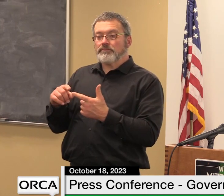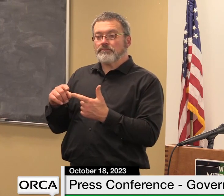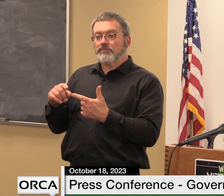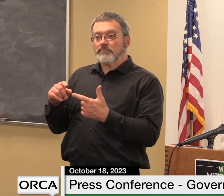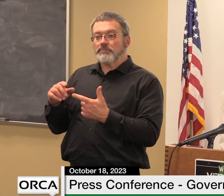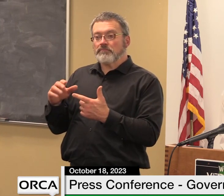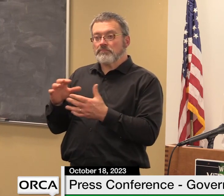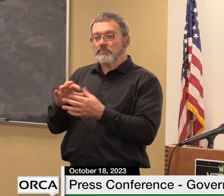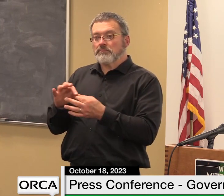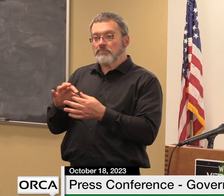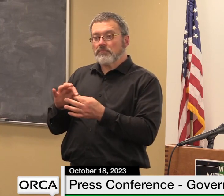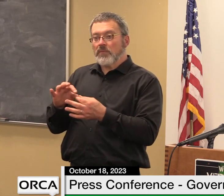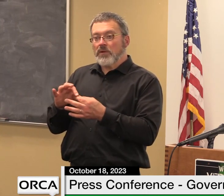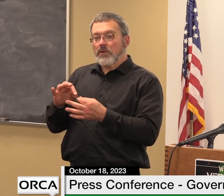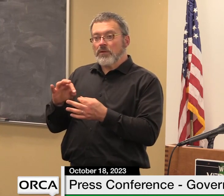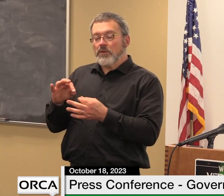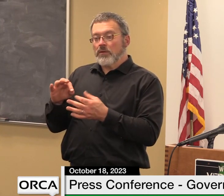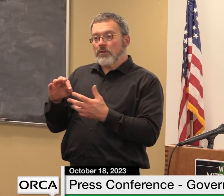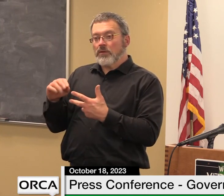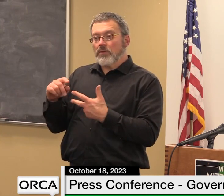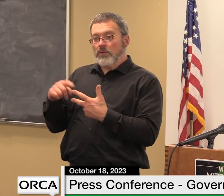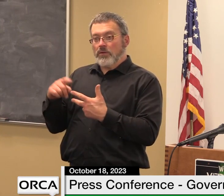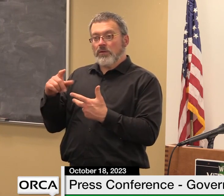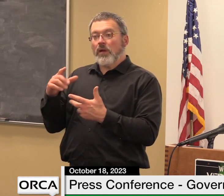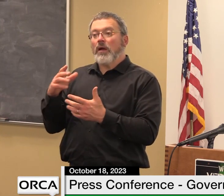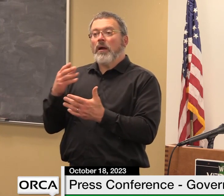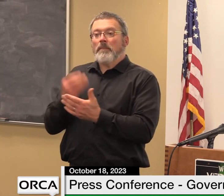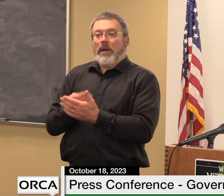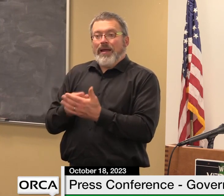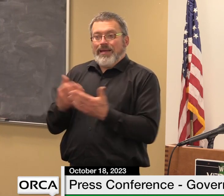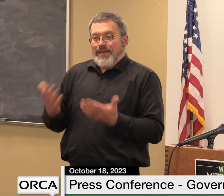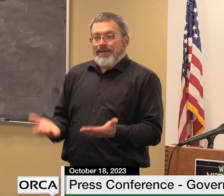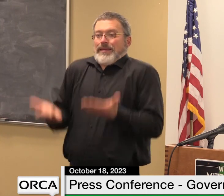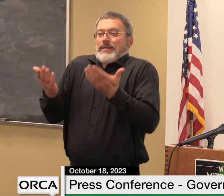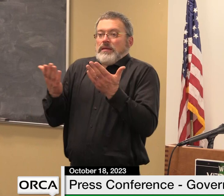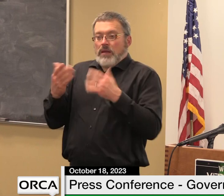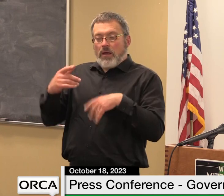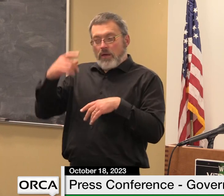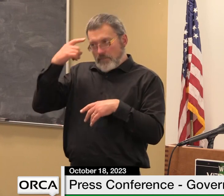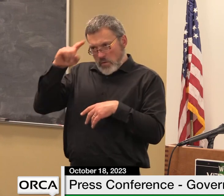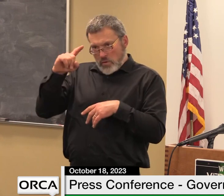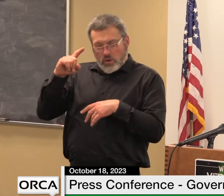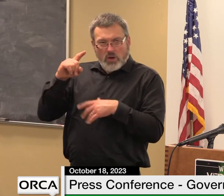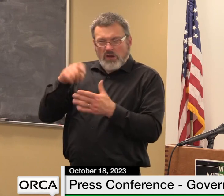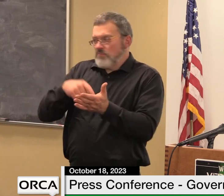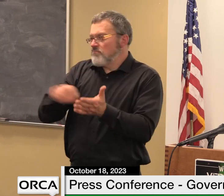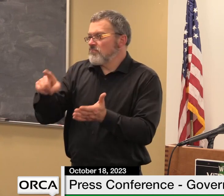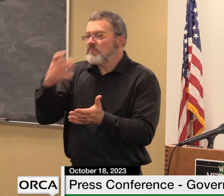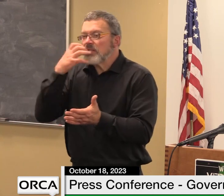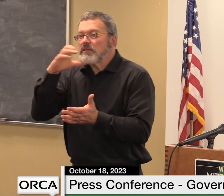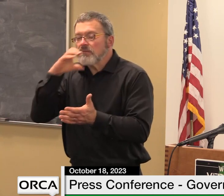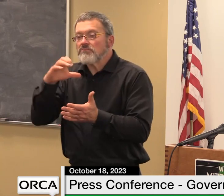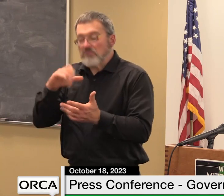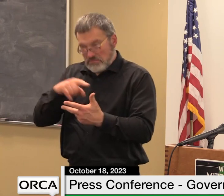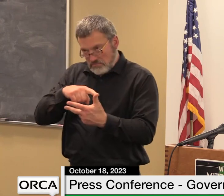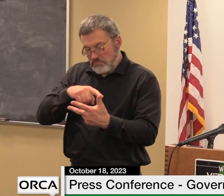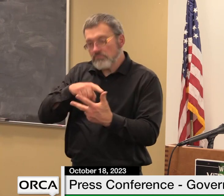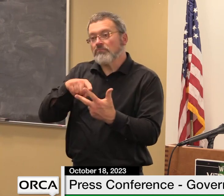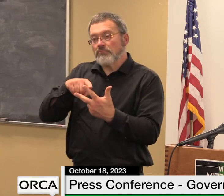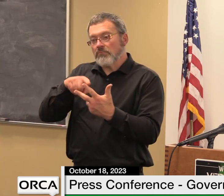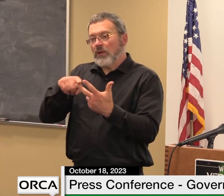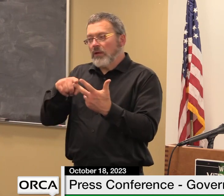the second point was to raise money for those in need to help heat their homes. And third, to clean up our state